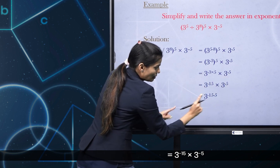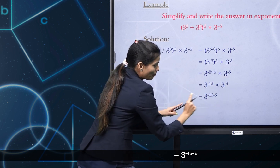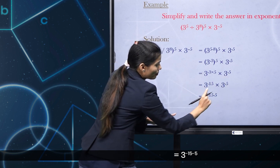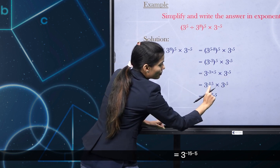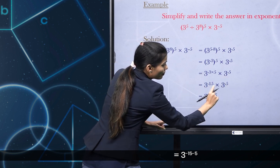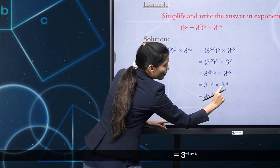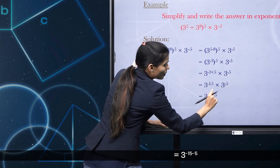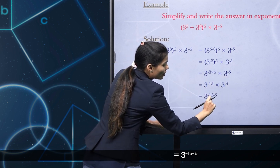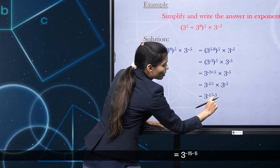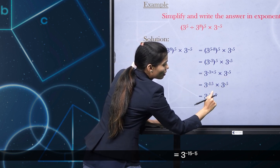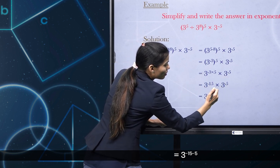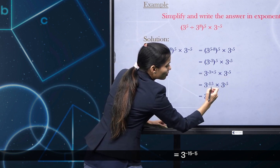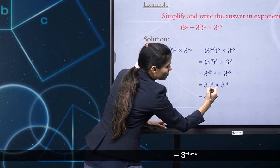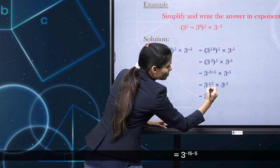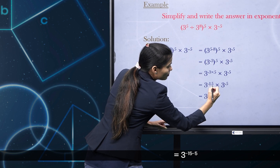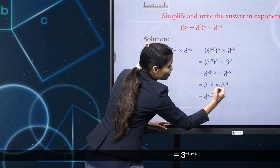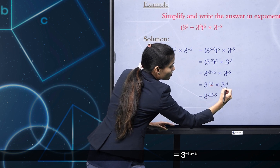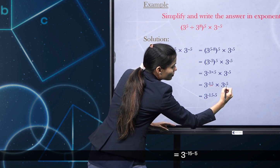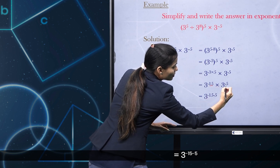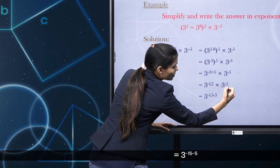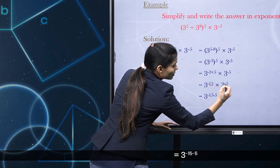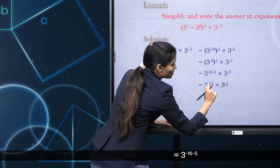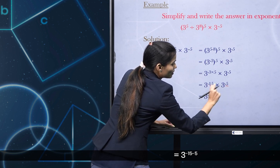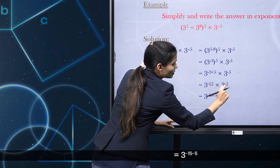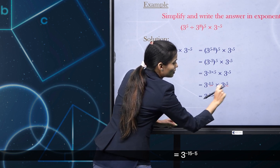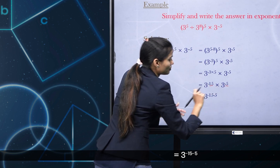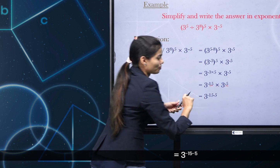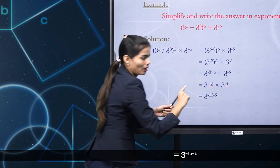is equal to 3 power minus 15 minus 5